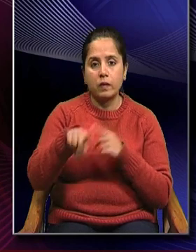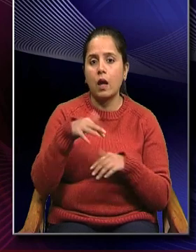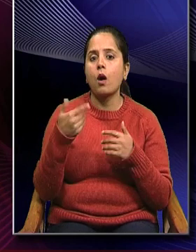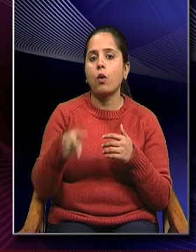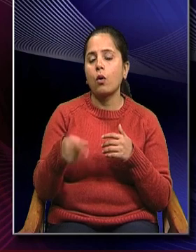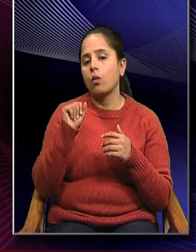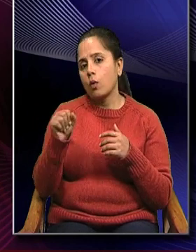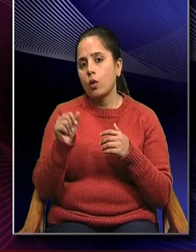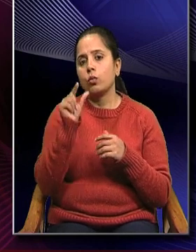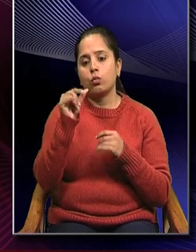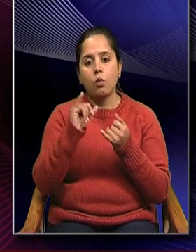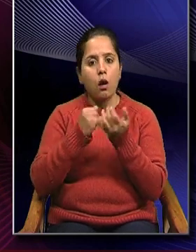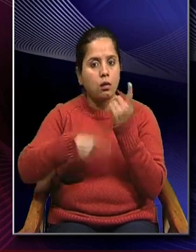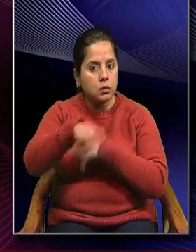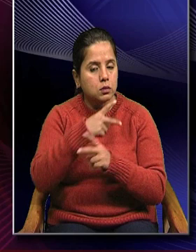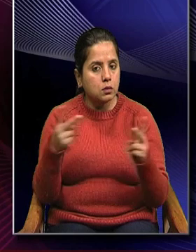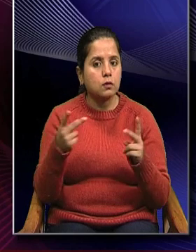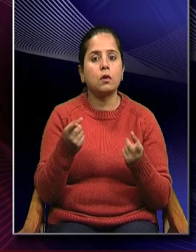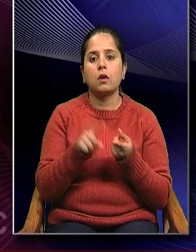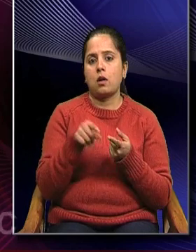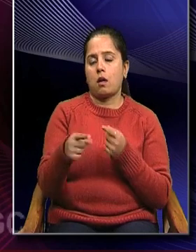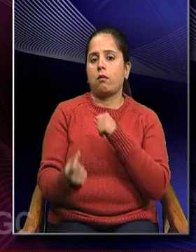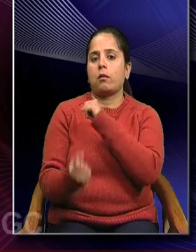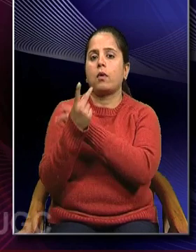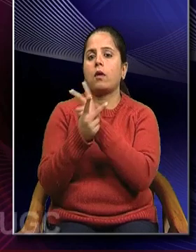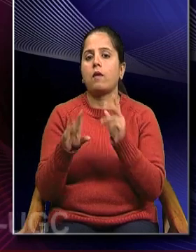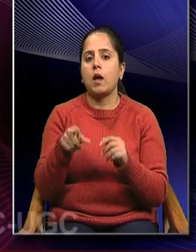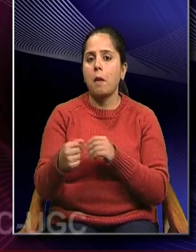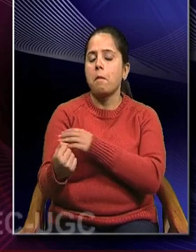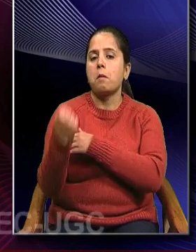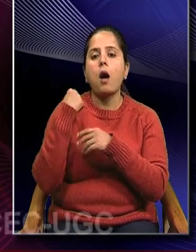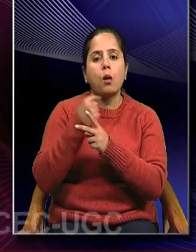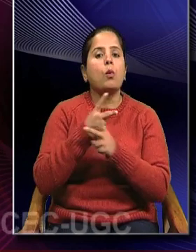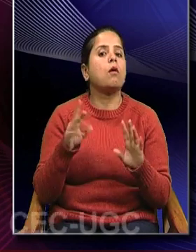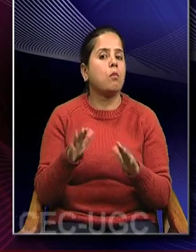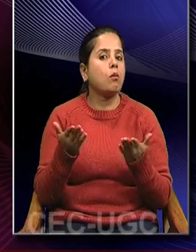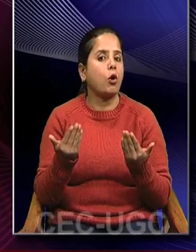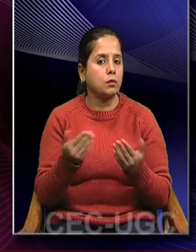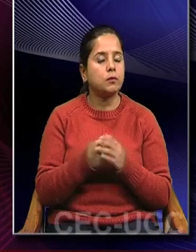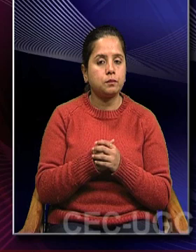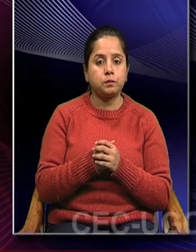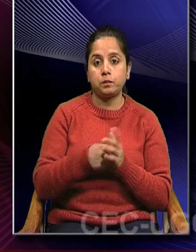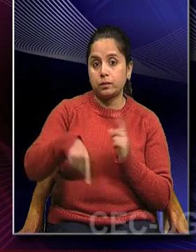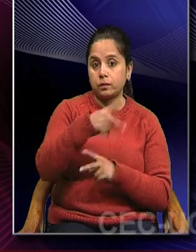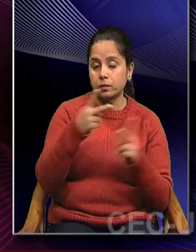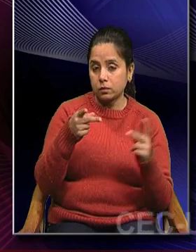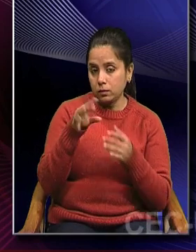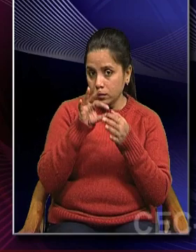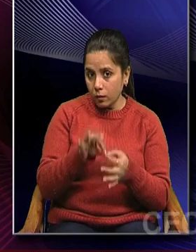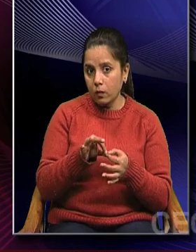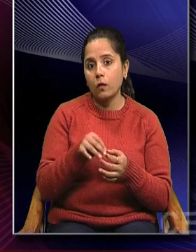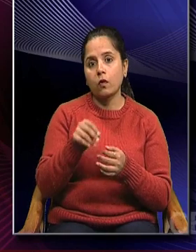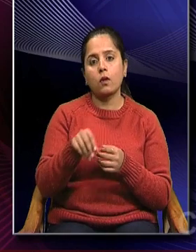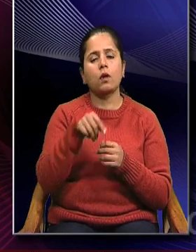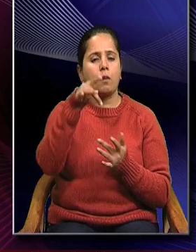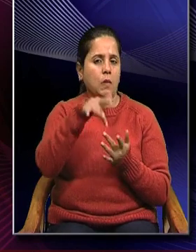and USSR, both of them, they emerged as superpowers. So, in that sense, from the mid